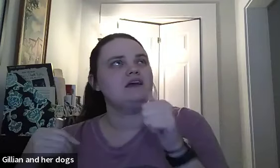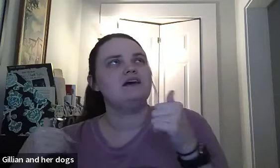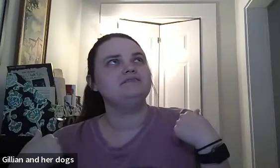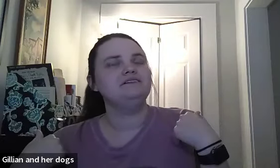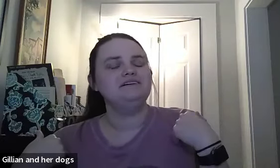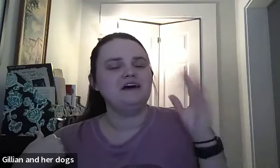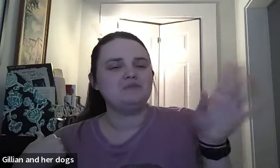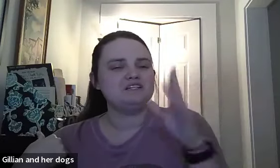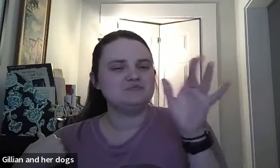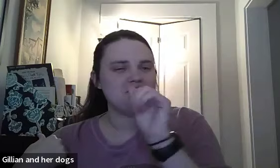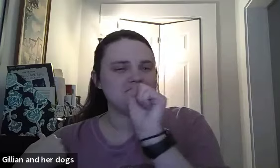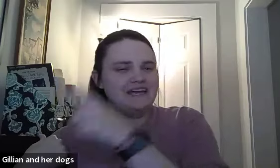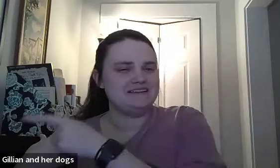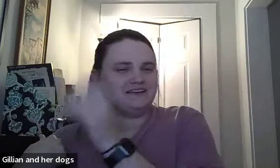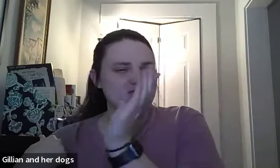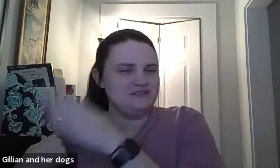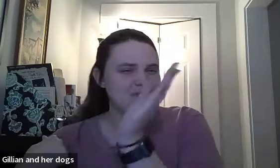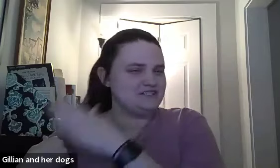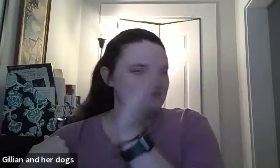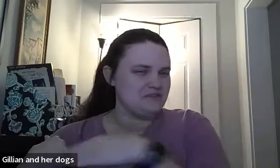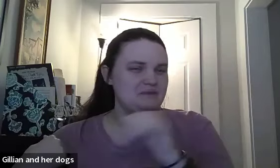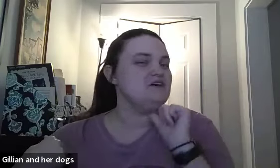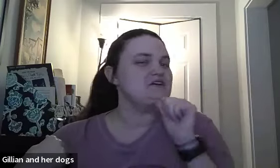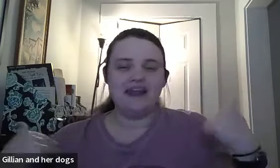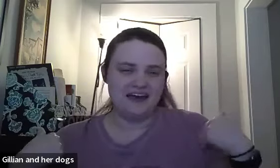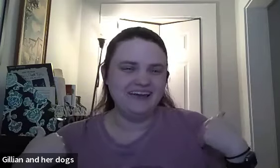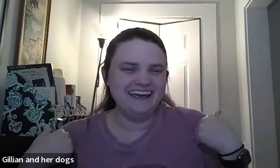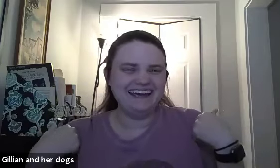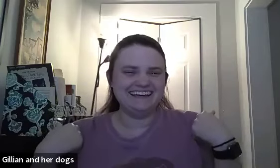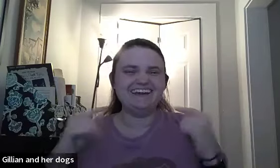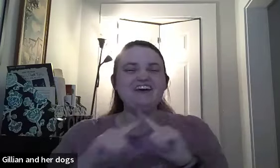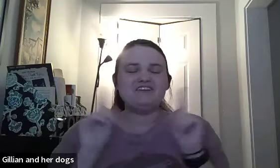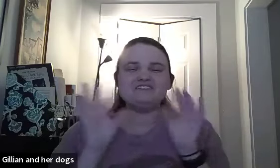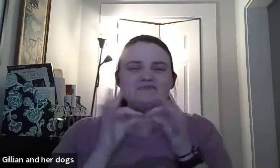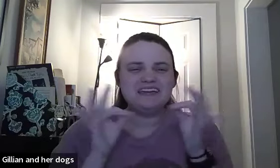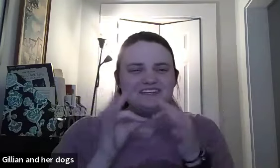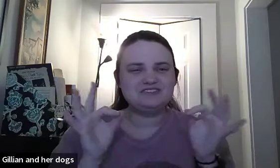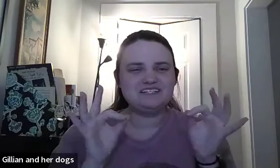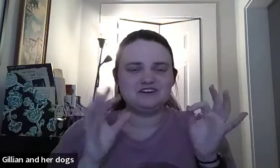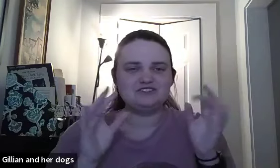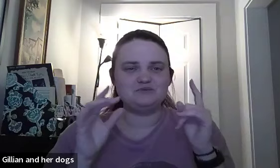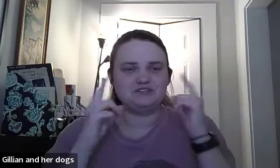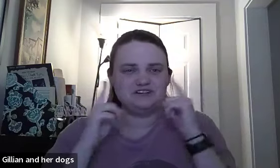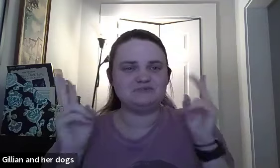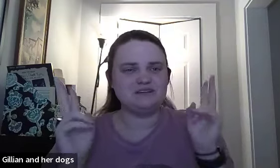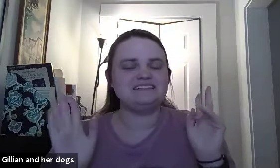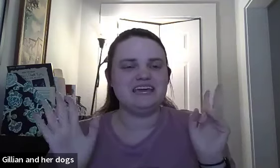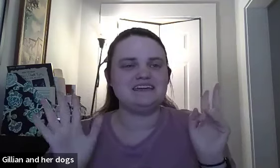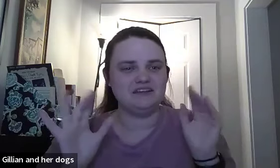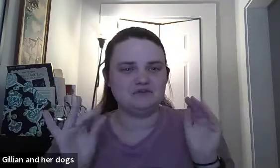can't have. I'm gonna spiral into ASL if I do that. I'm gonna stop right there. Not have. There's some like interesting structures where you start to really take it